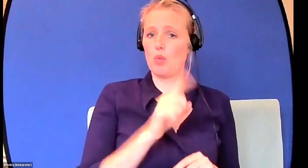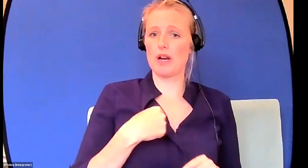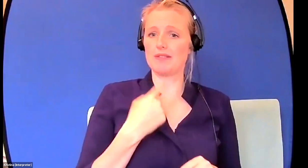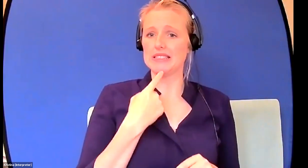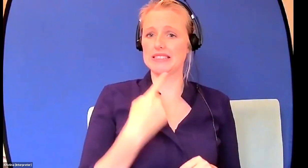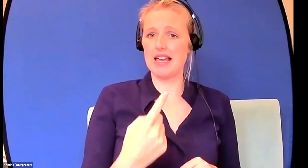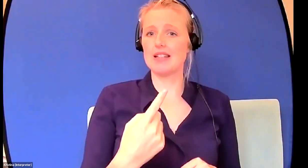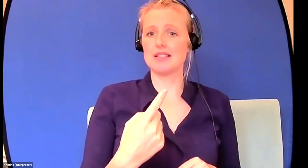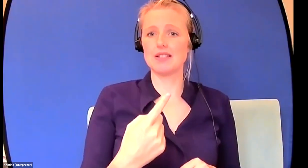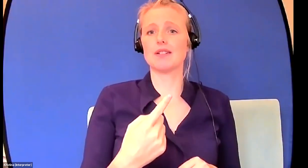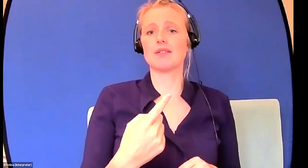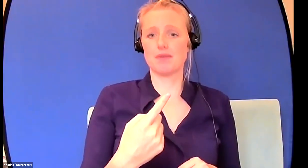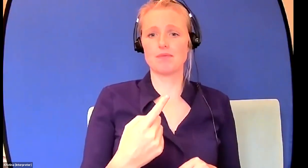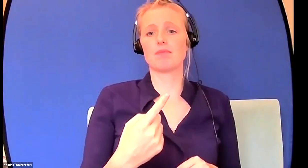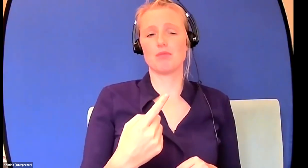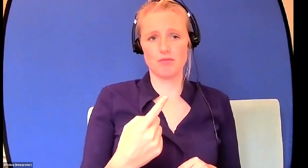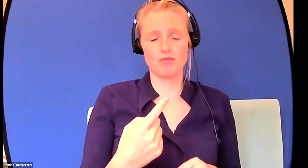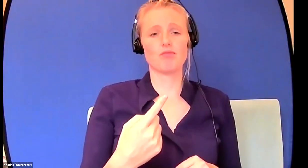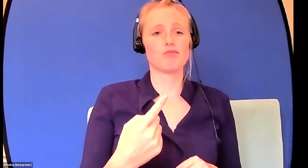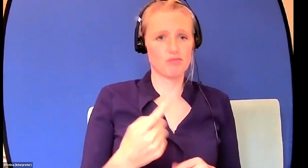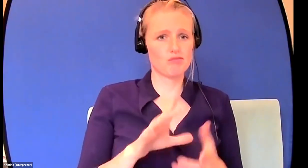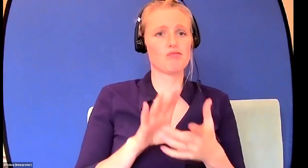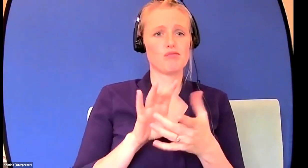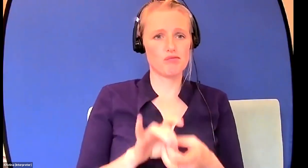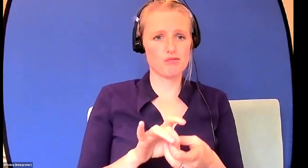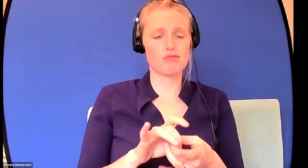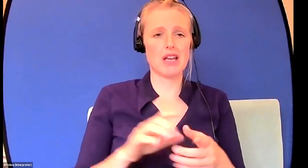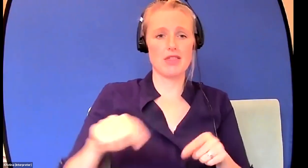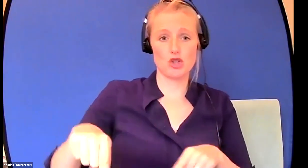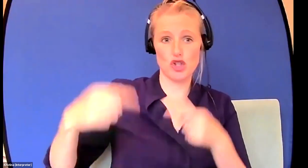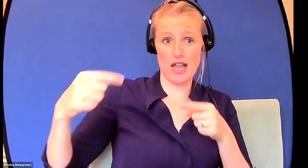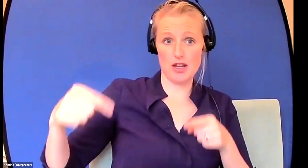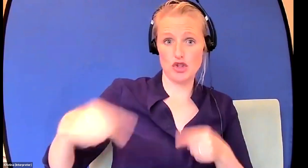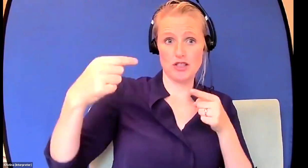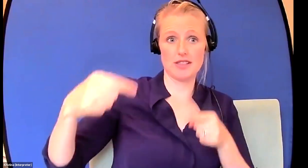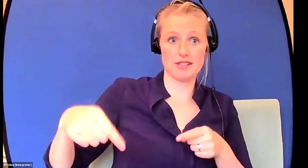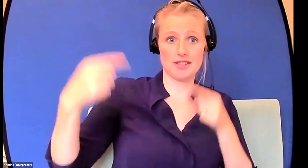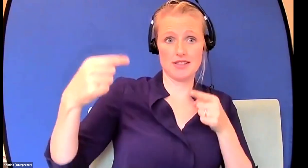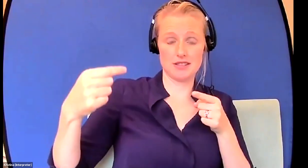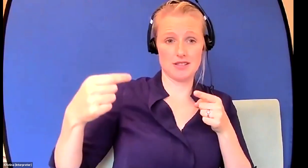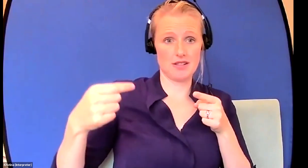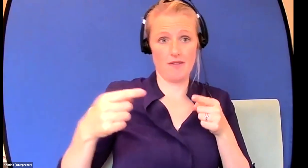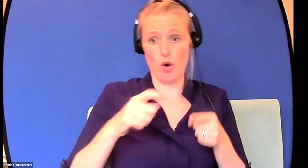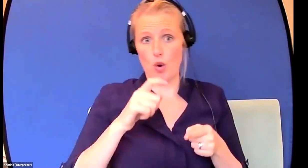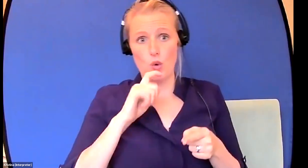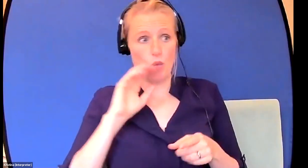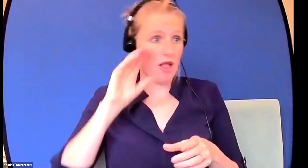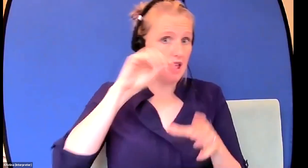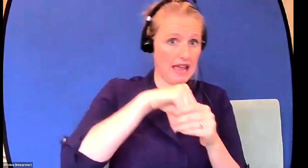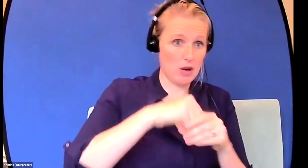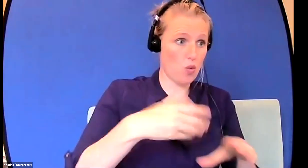about the challenges that are going to be faced by people entering this labour market are